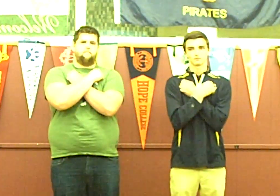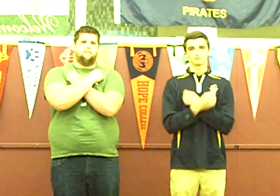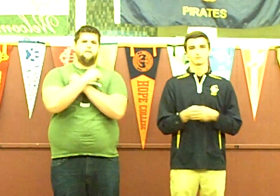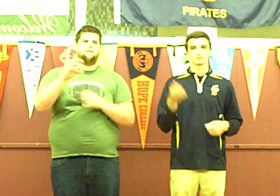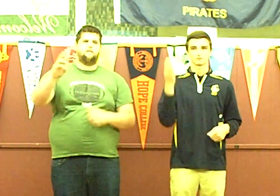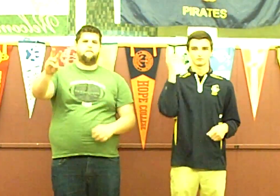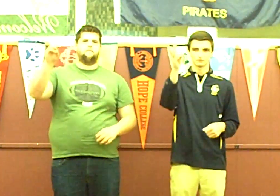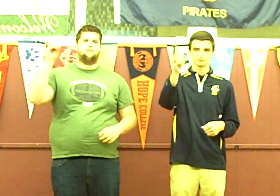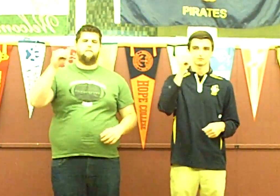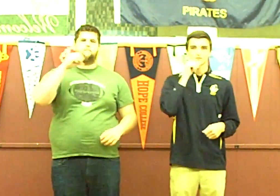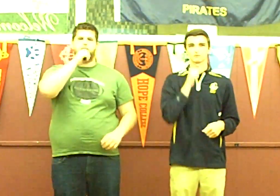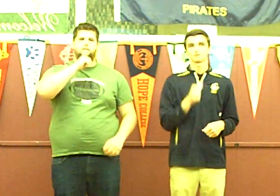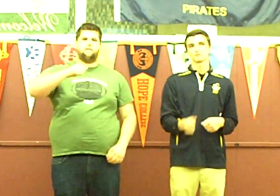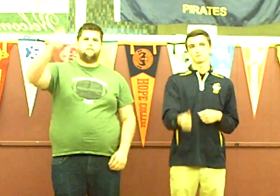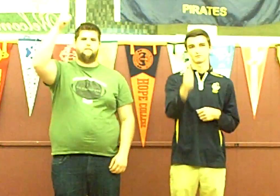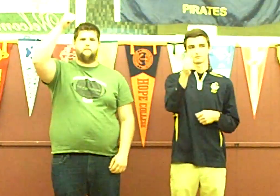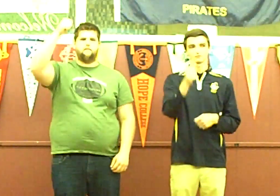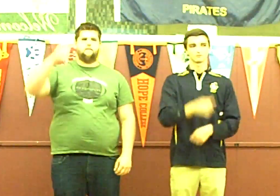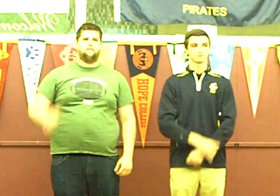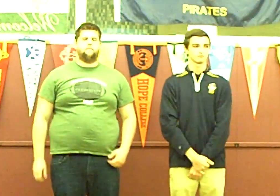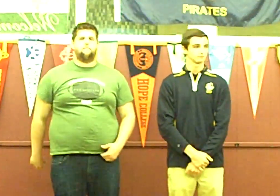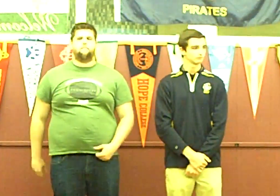me. Soon I'll be sixty years old.